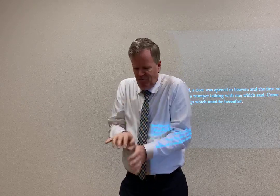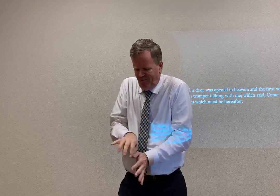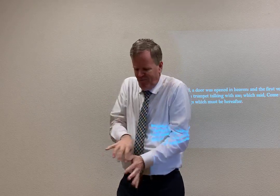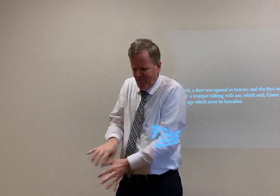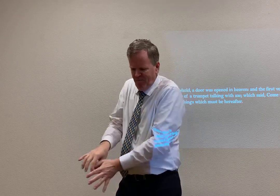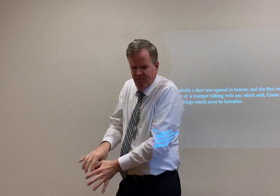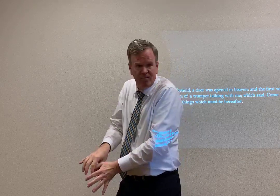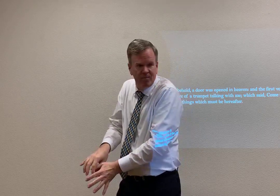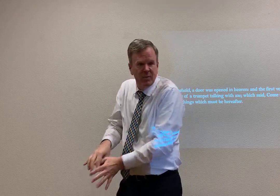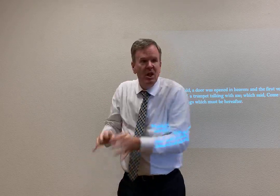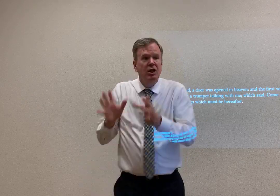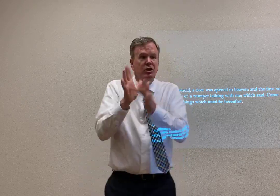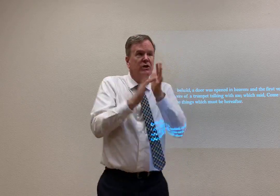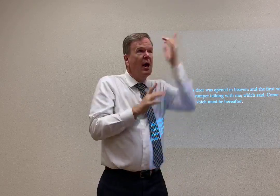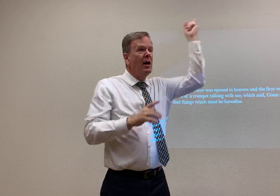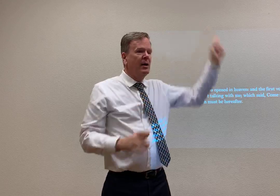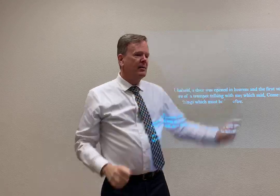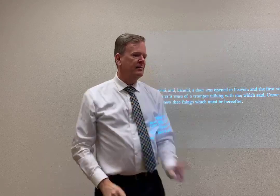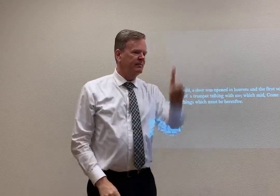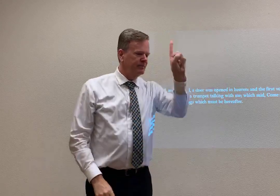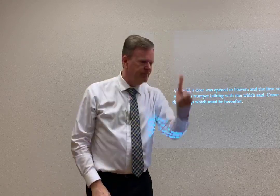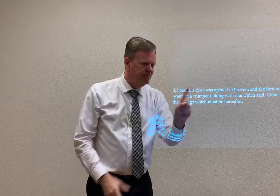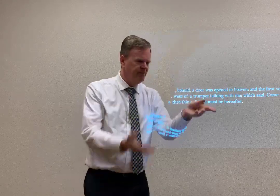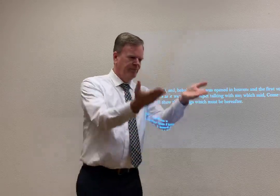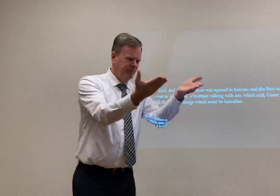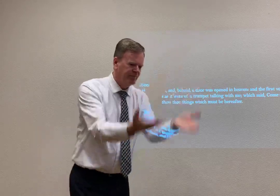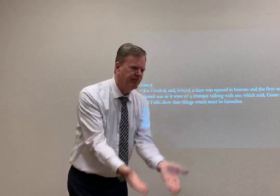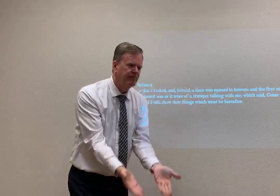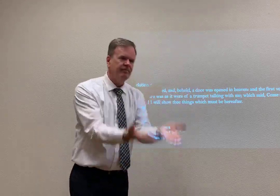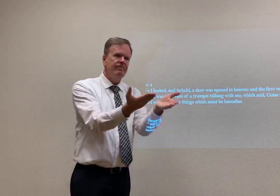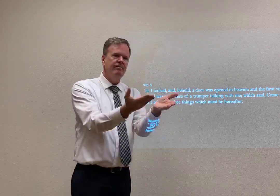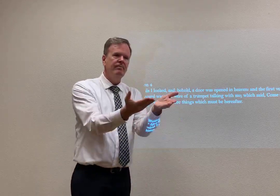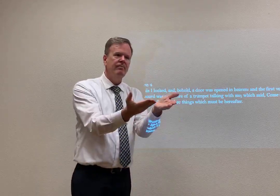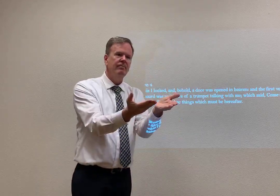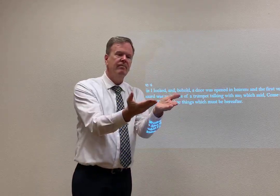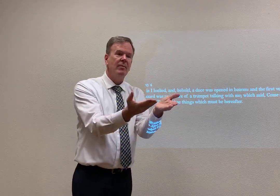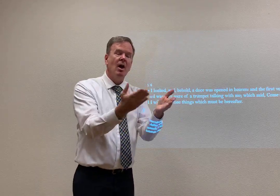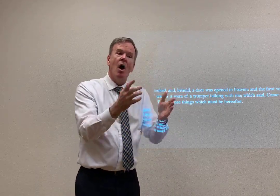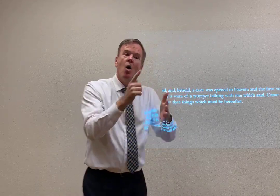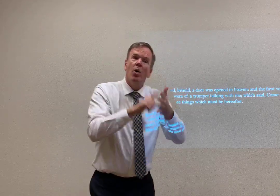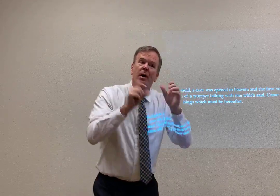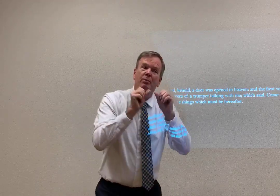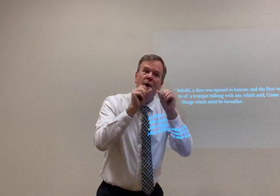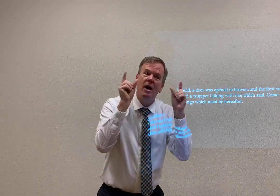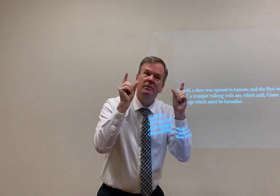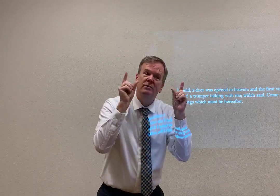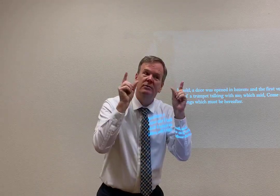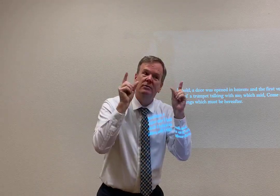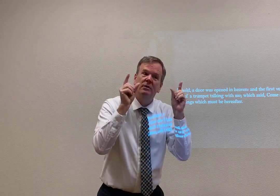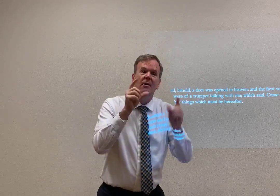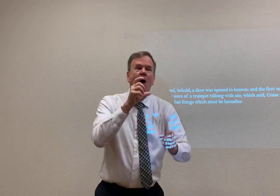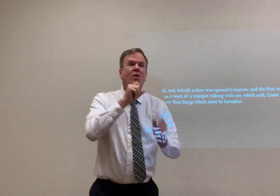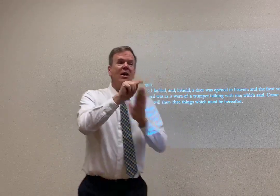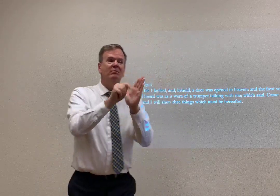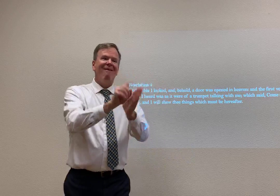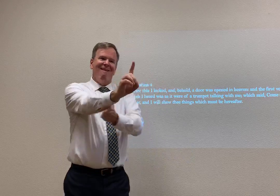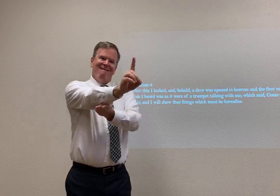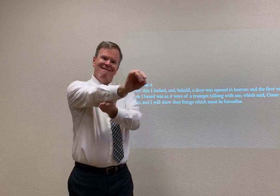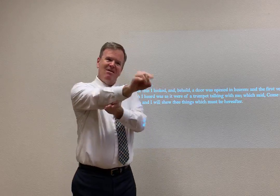He's locked into that place. Jesus then comes, and he is here on earth. And what's surprising, in the Old